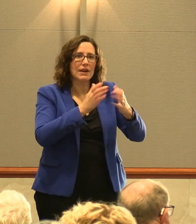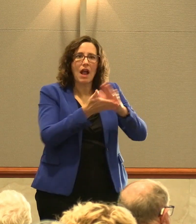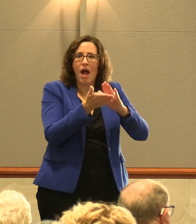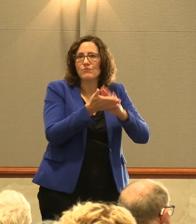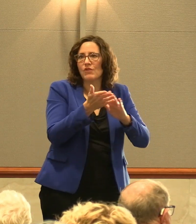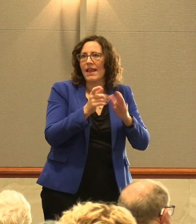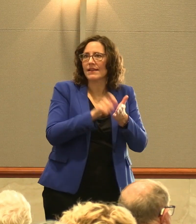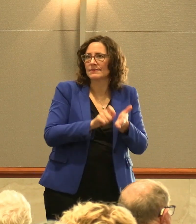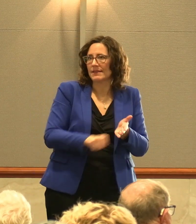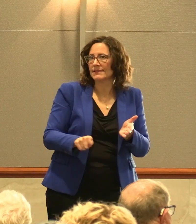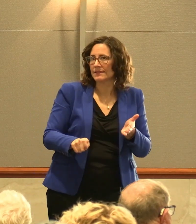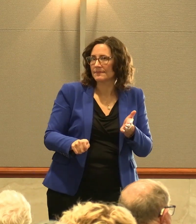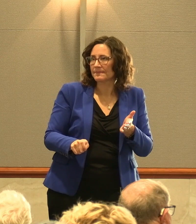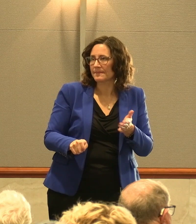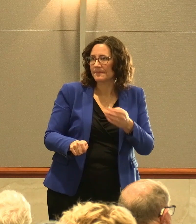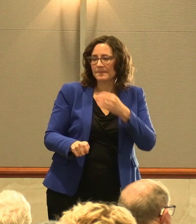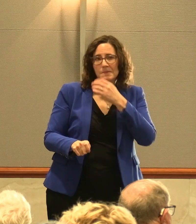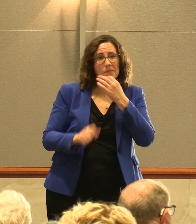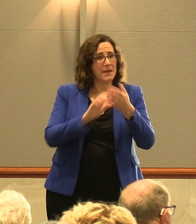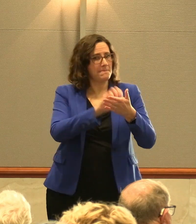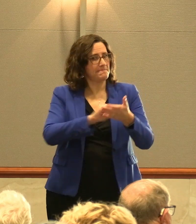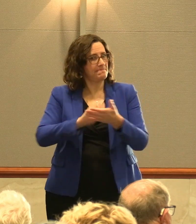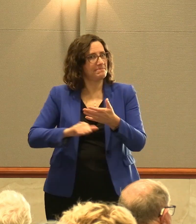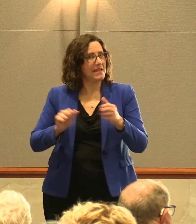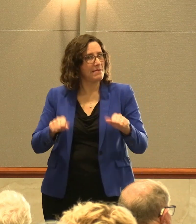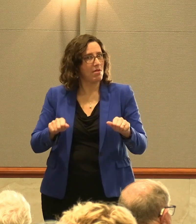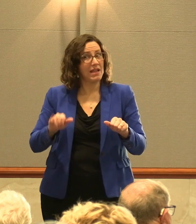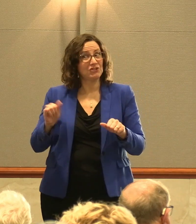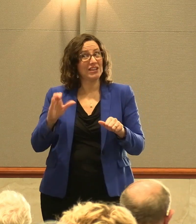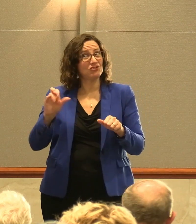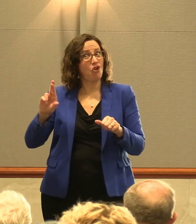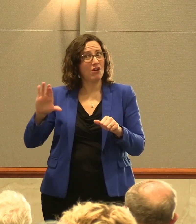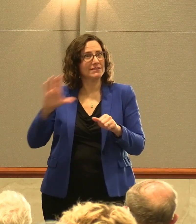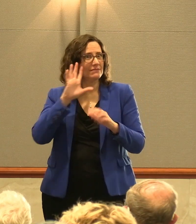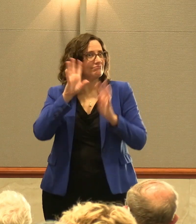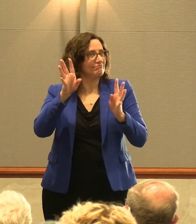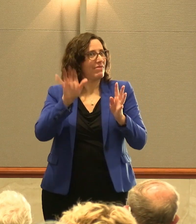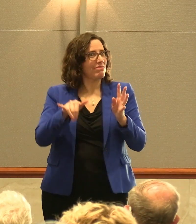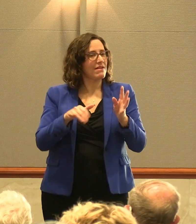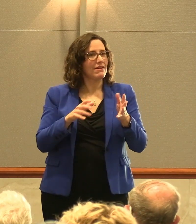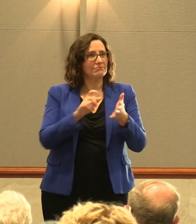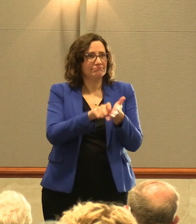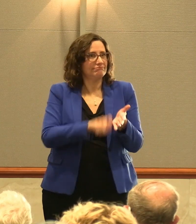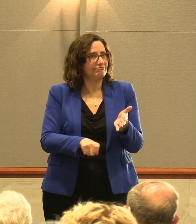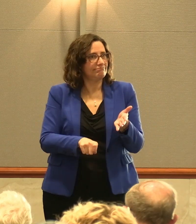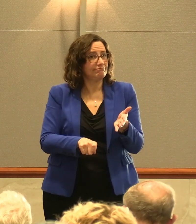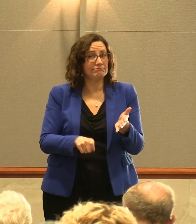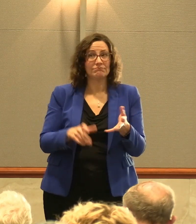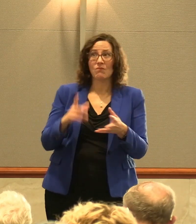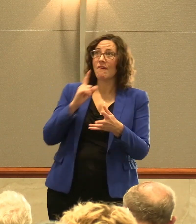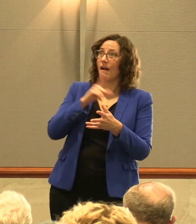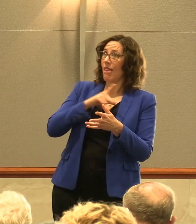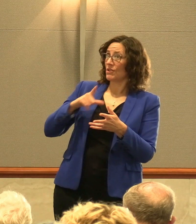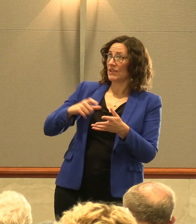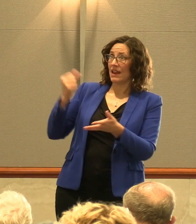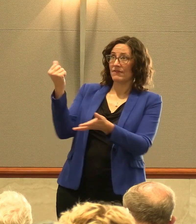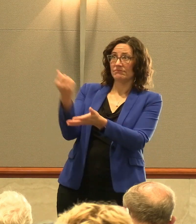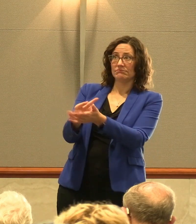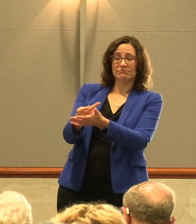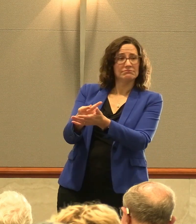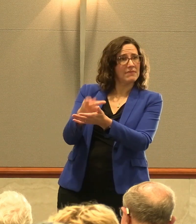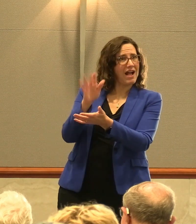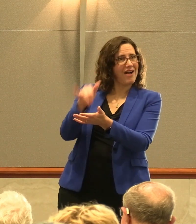operating expenses, which the JCRC helped to create. We secured legislative affirmation